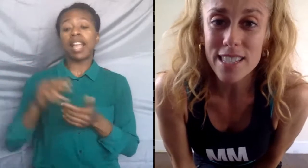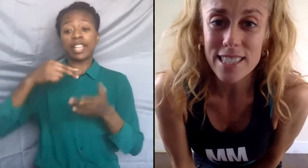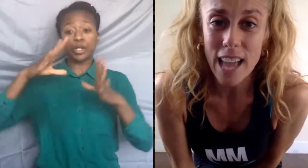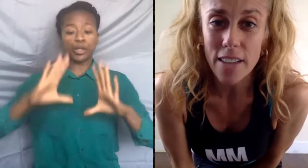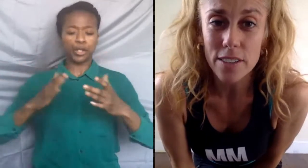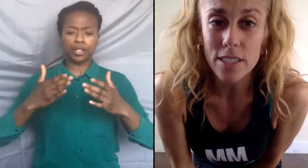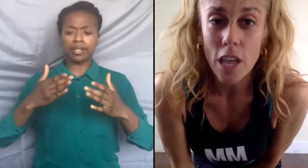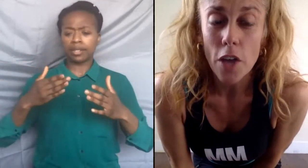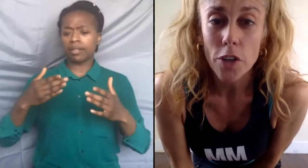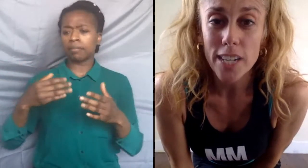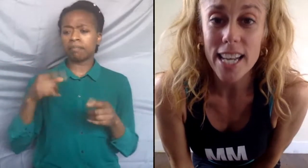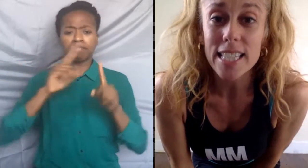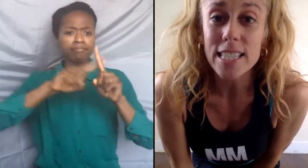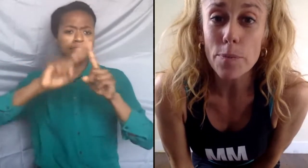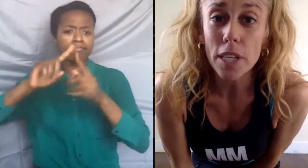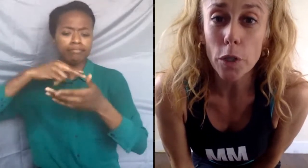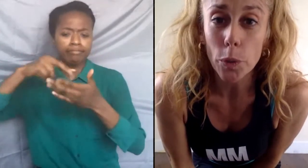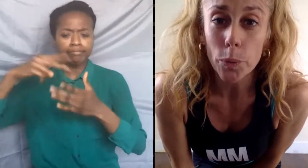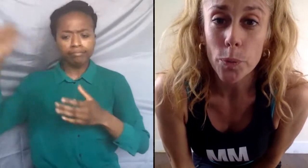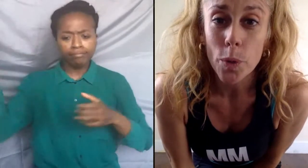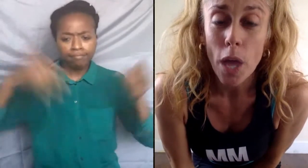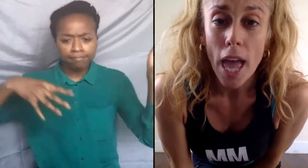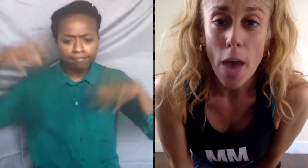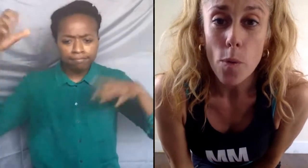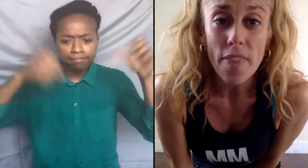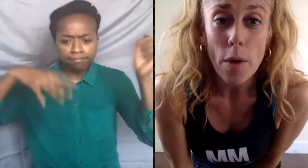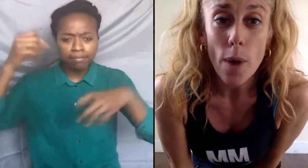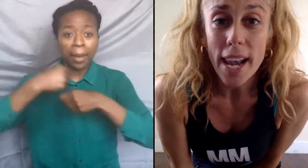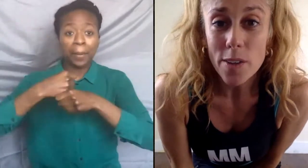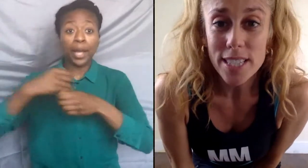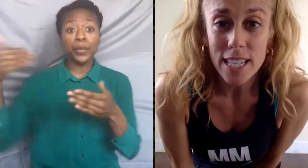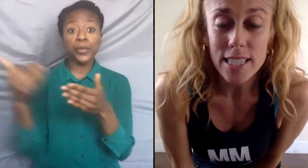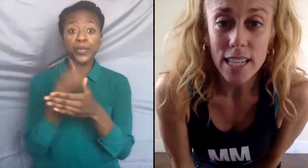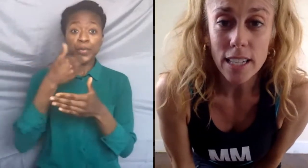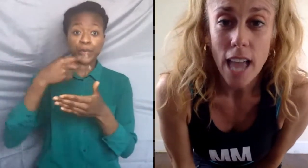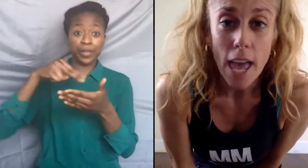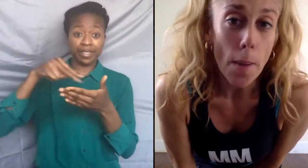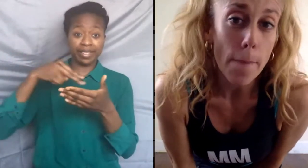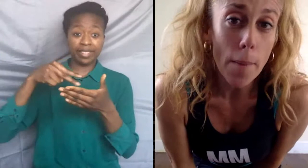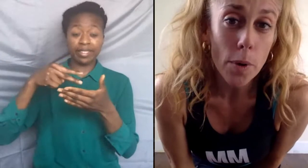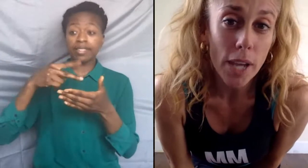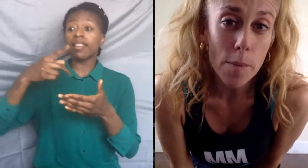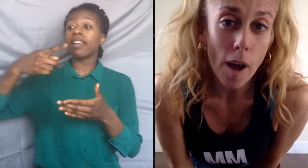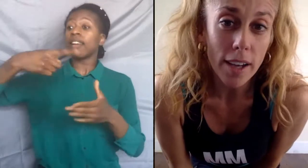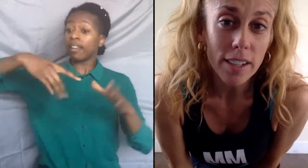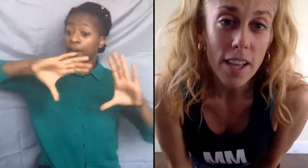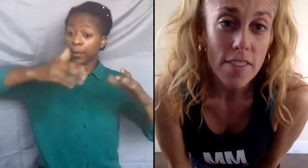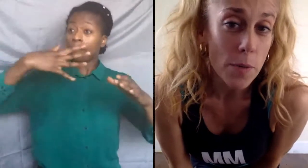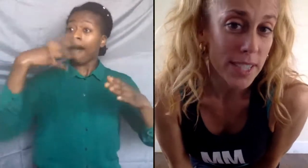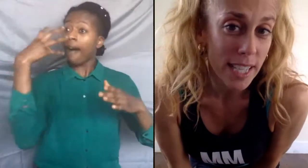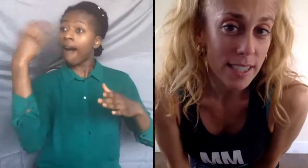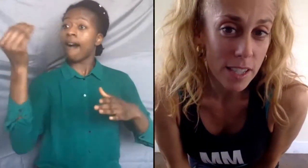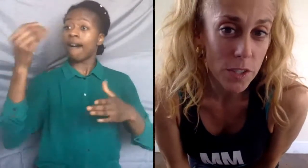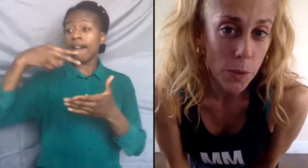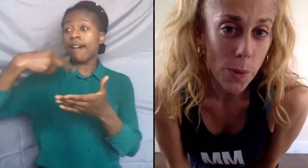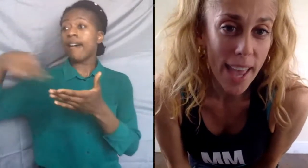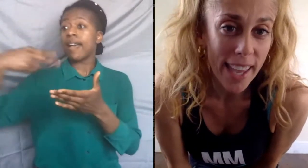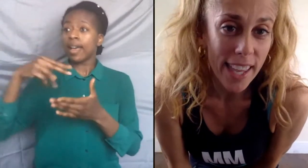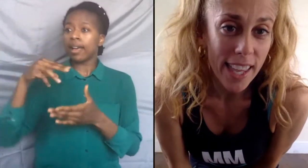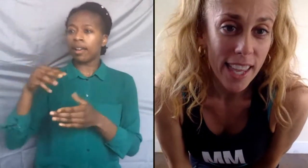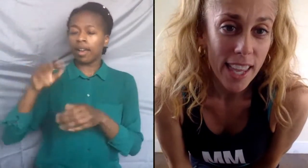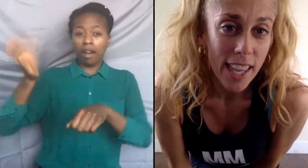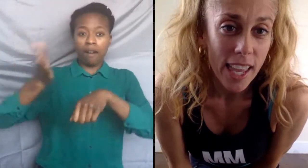all of these styles, creating something new. And when they went out dancing and a mambo came on, they would dance in this new